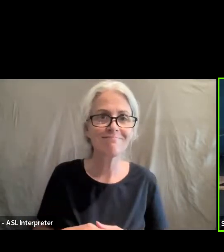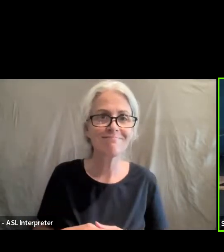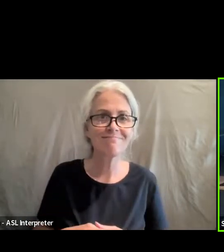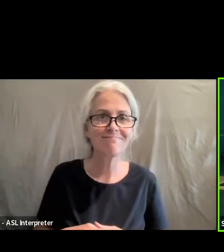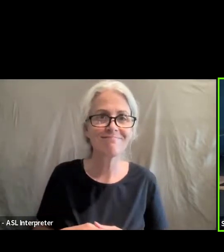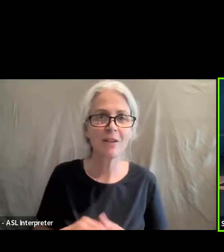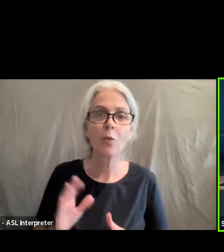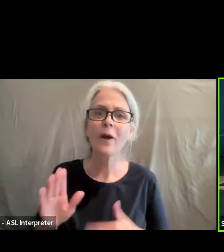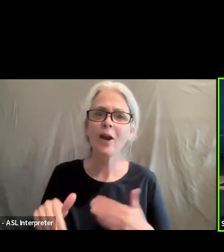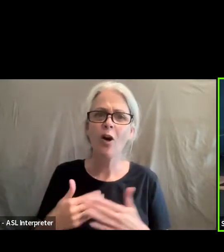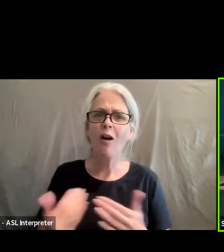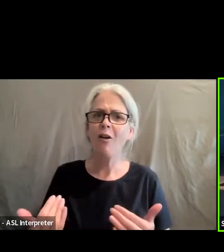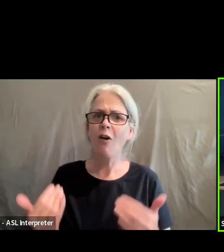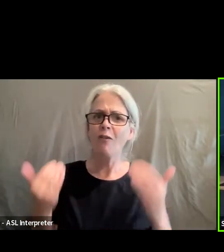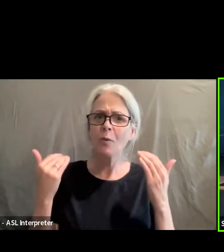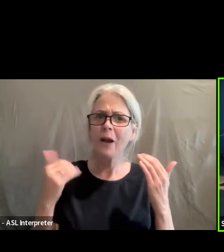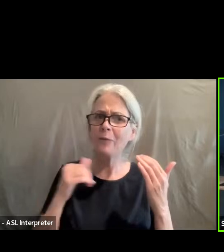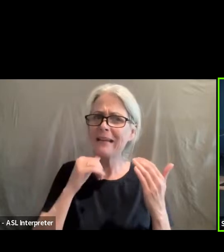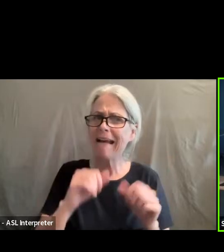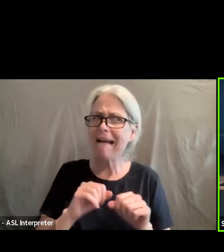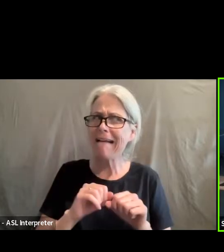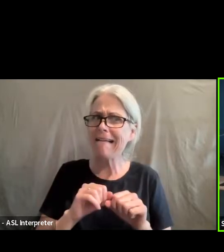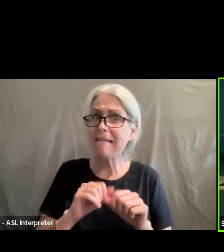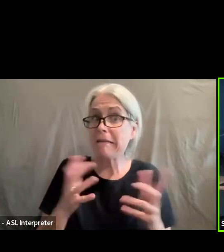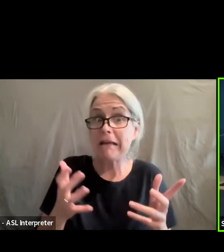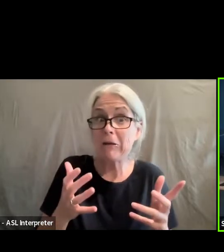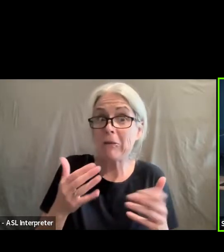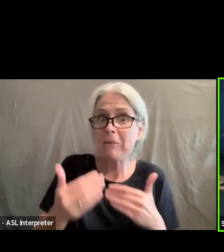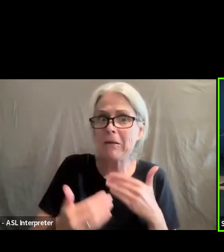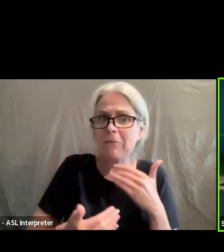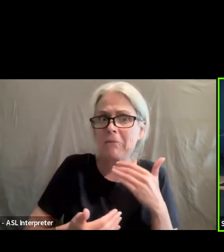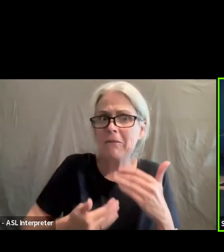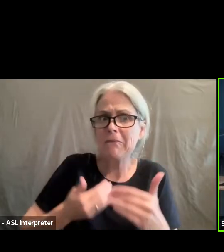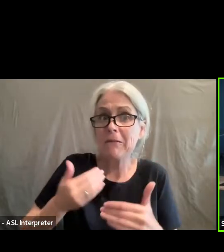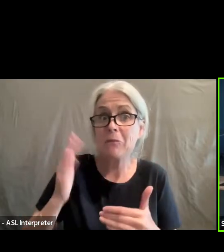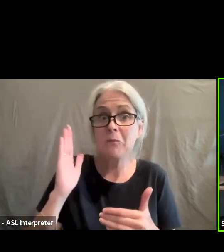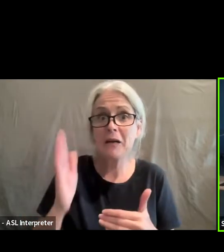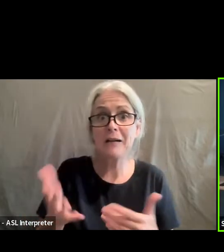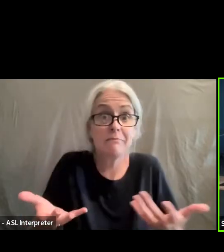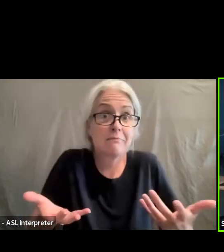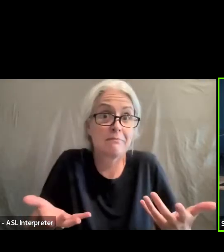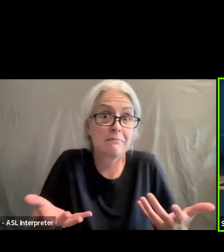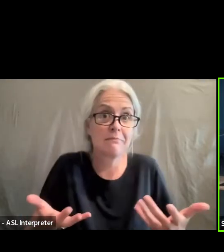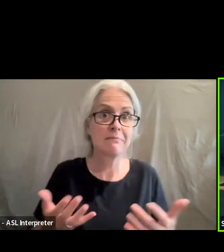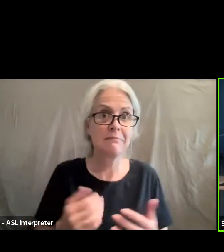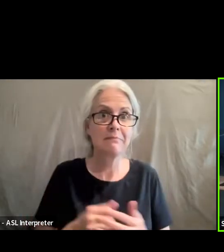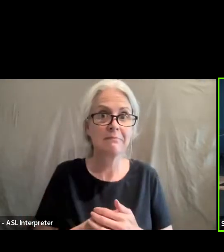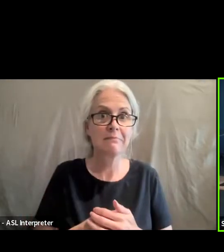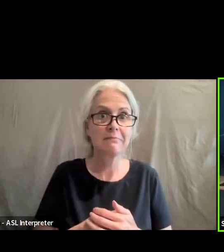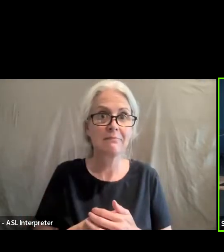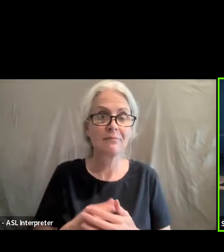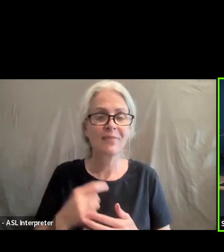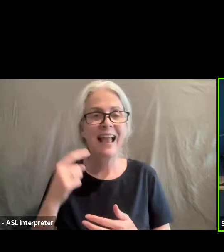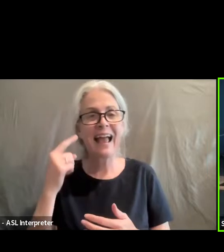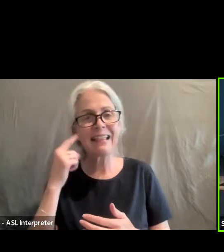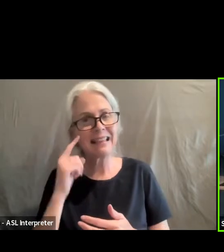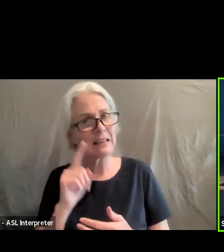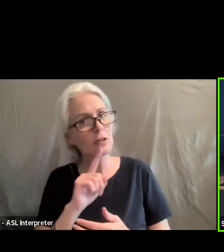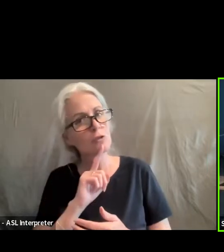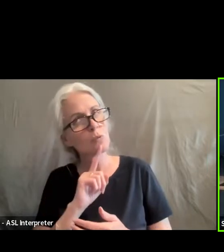bit overwhelmed and unclear how it's going to all shake out and what it means for us. And so I think there's a